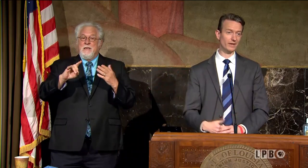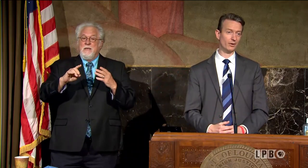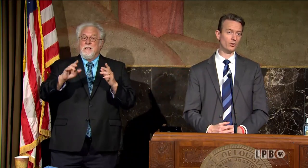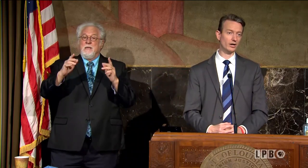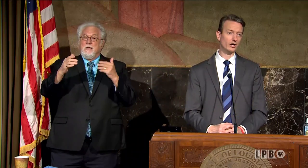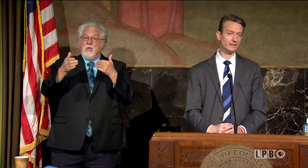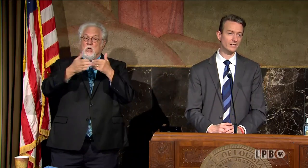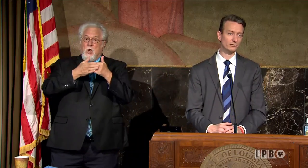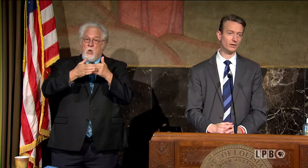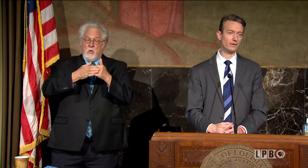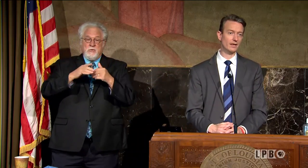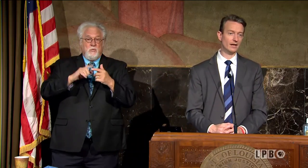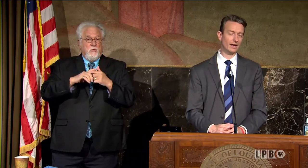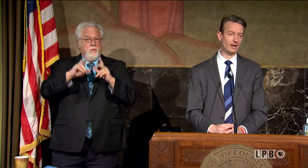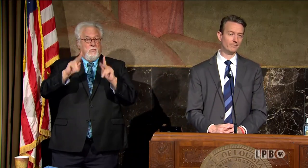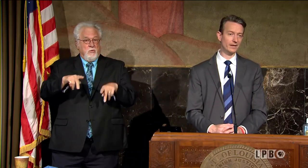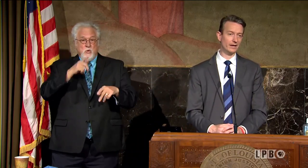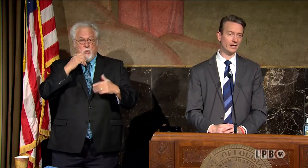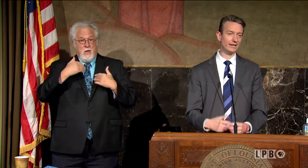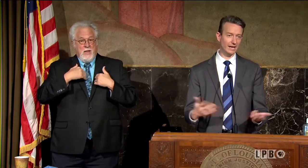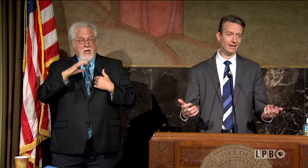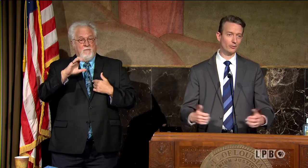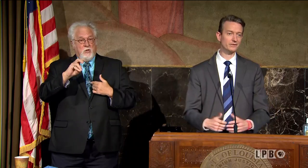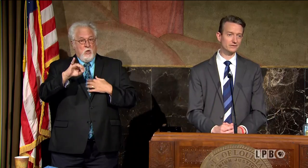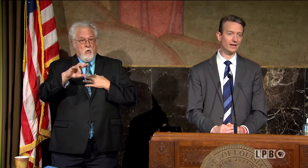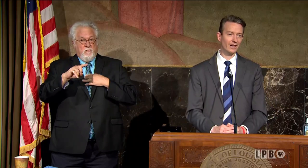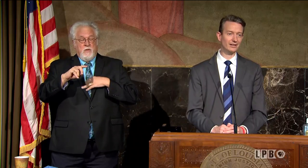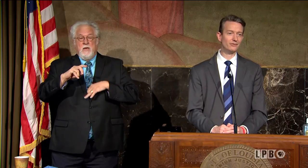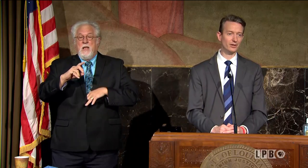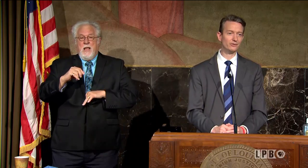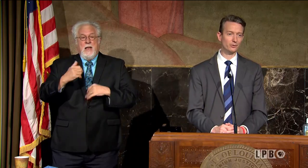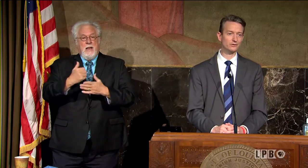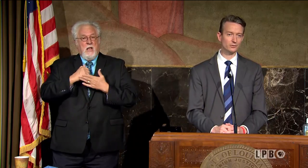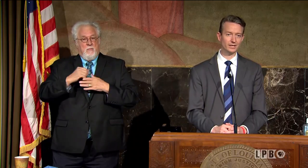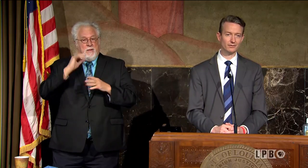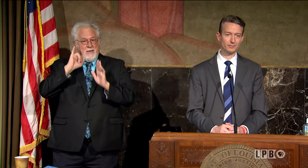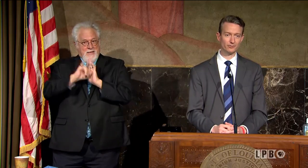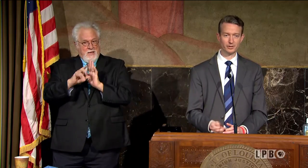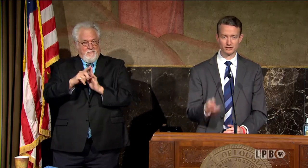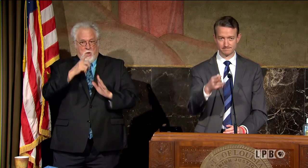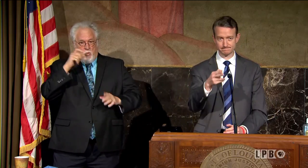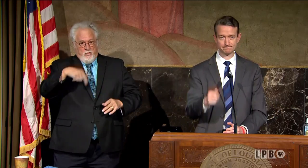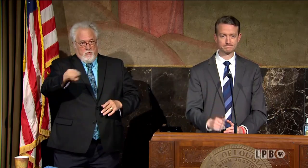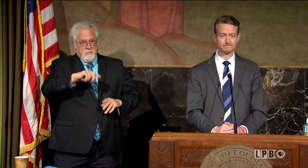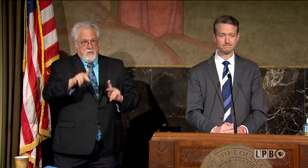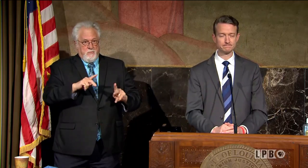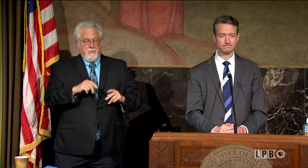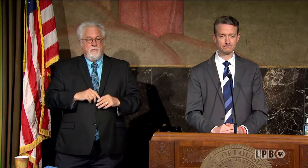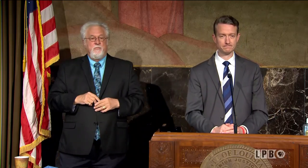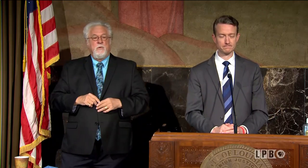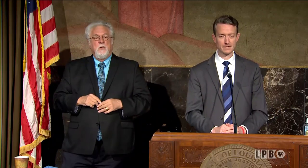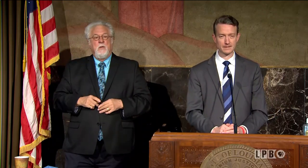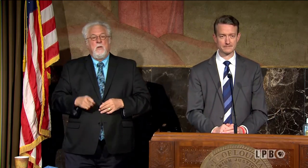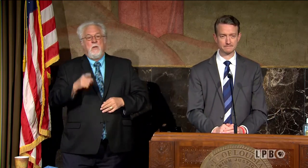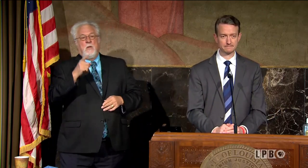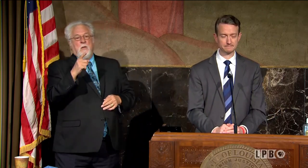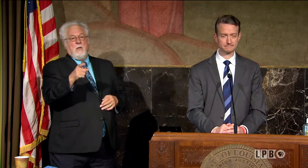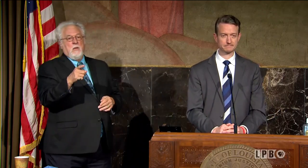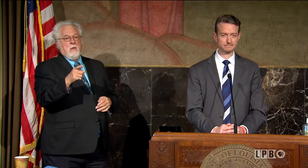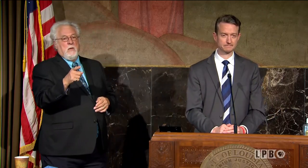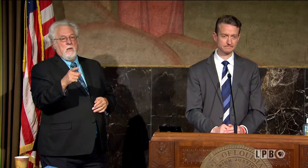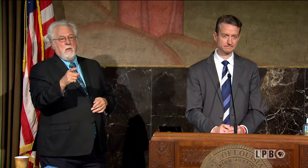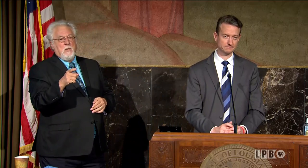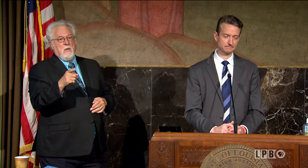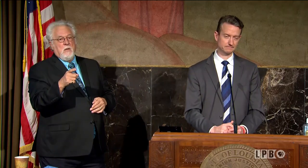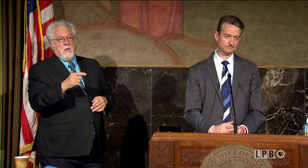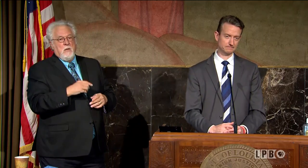you were in contact with, and help us identify those folks so that we can give them information. So, with all of